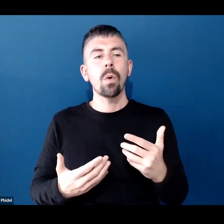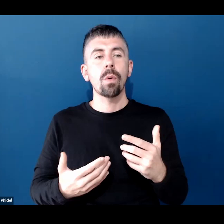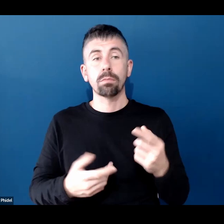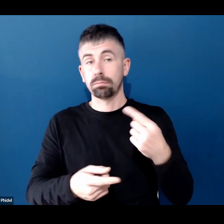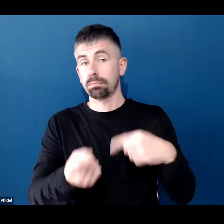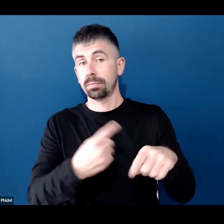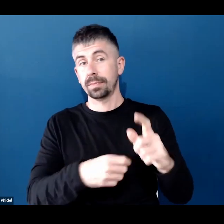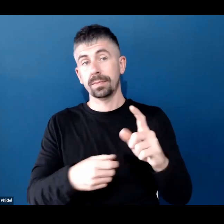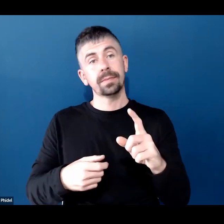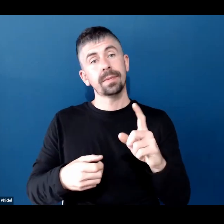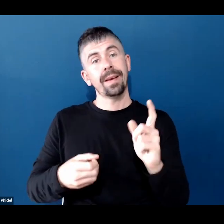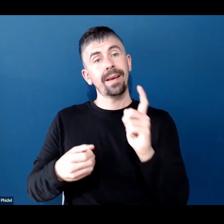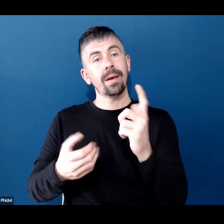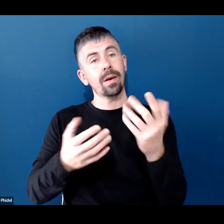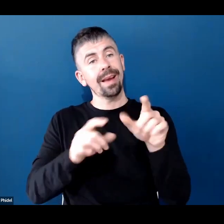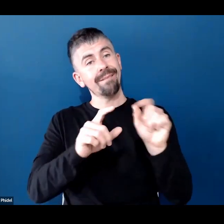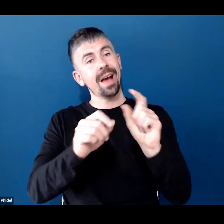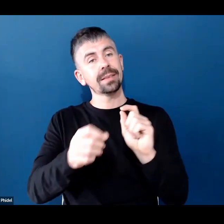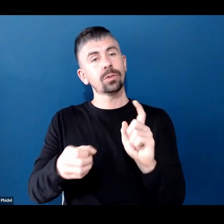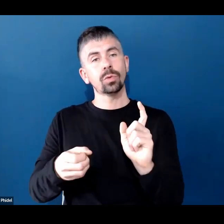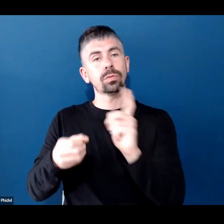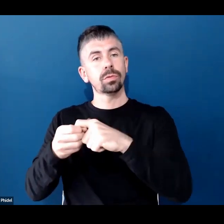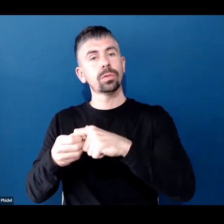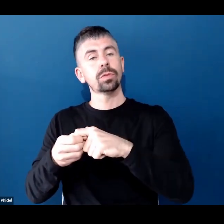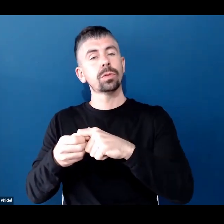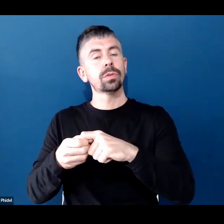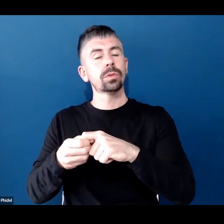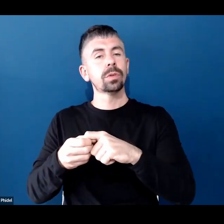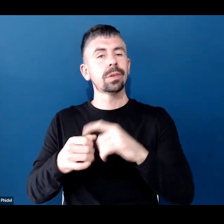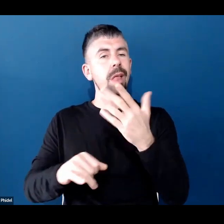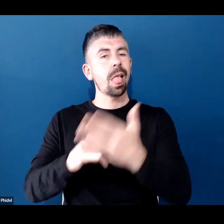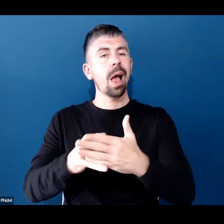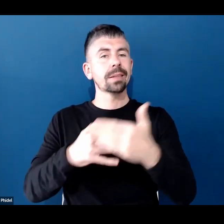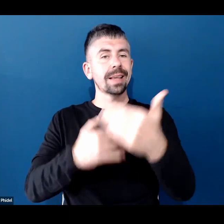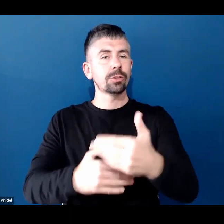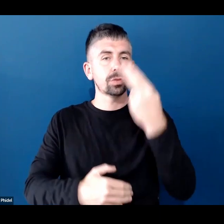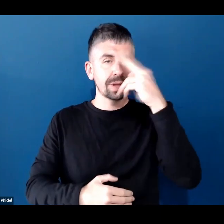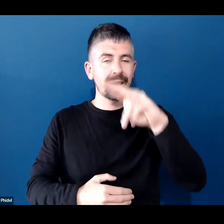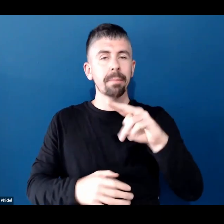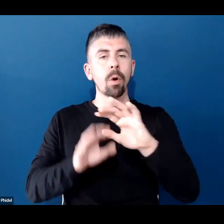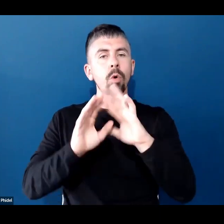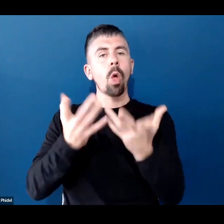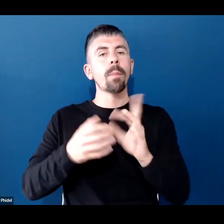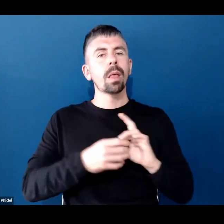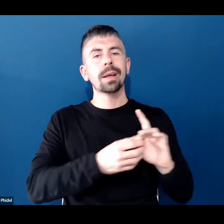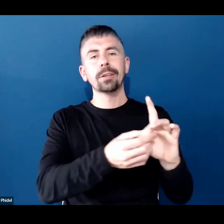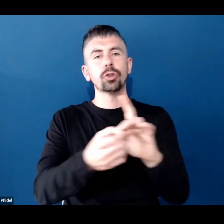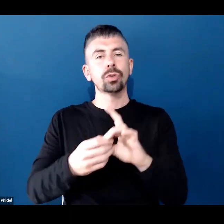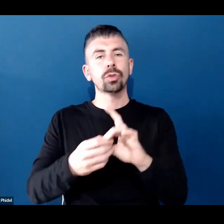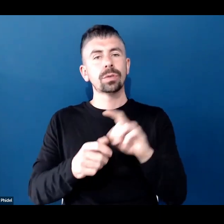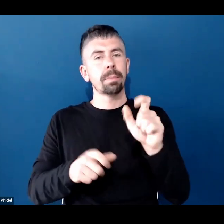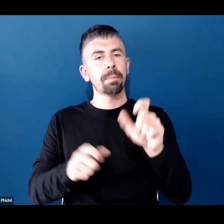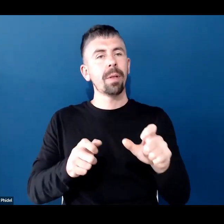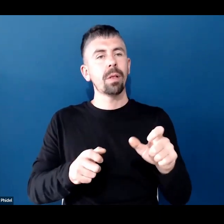invited to join the next closing session of the Global Connections, which is coming up right after this, where people will be coming